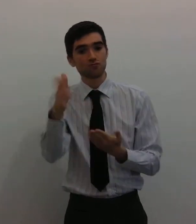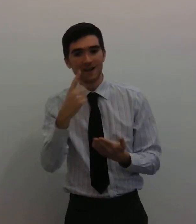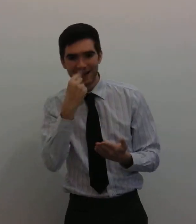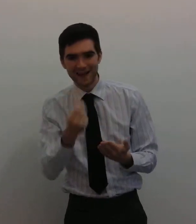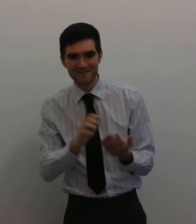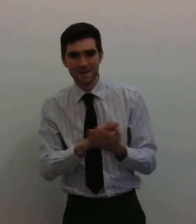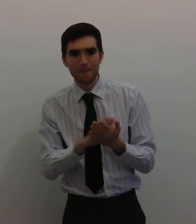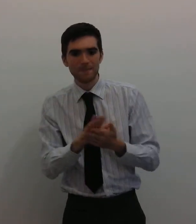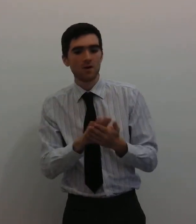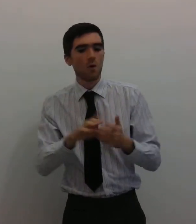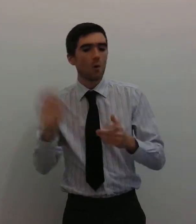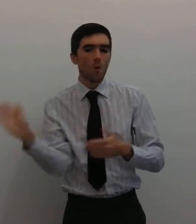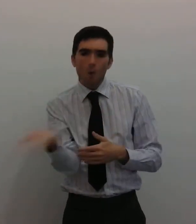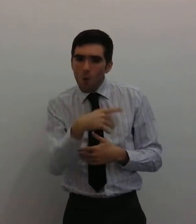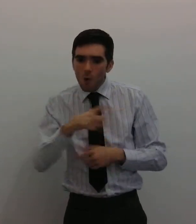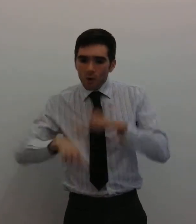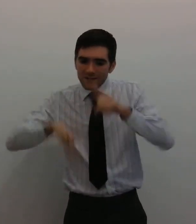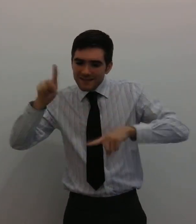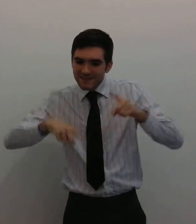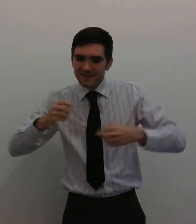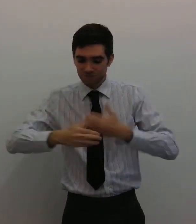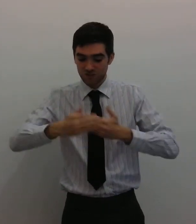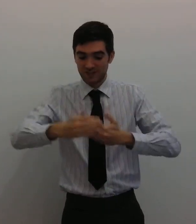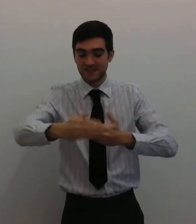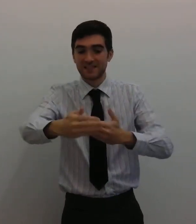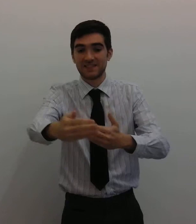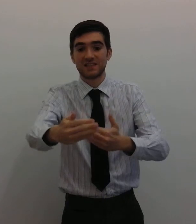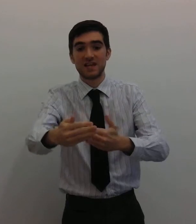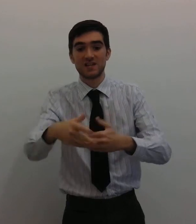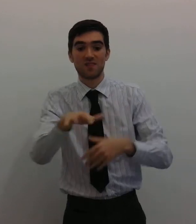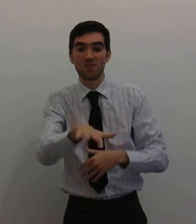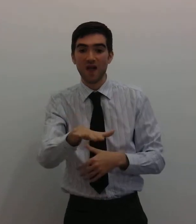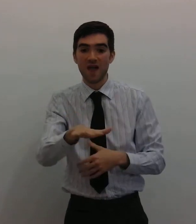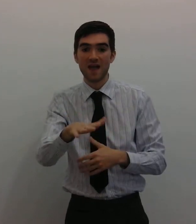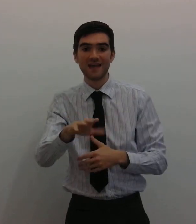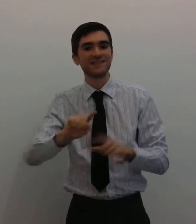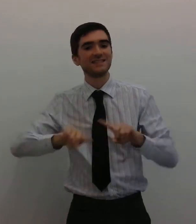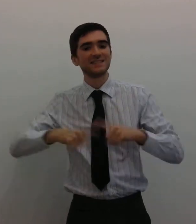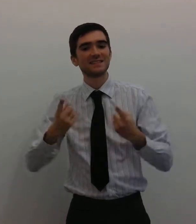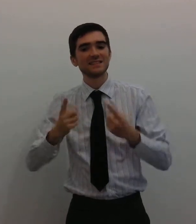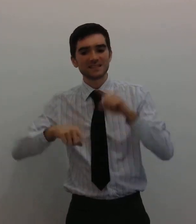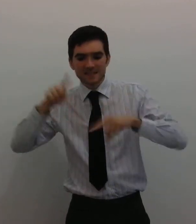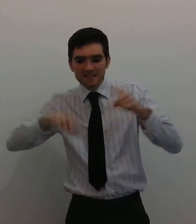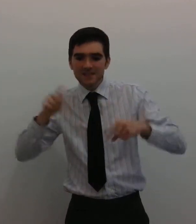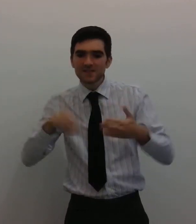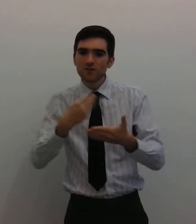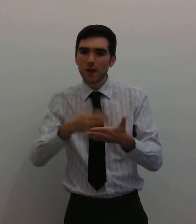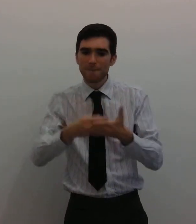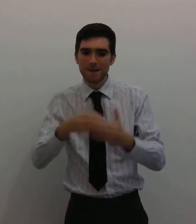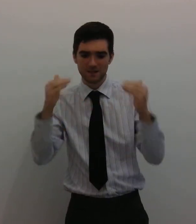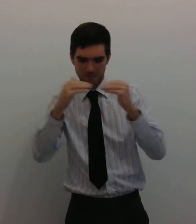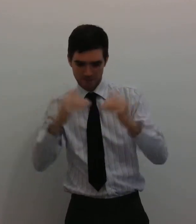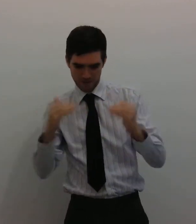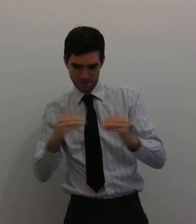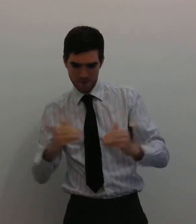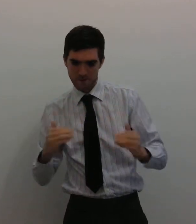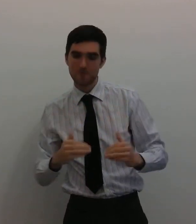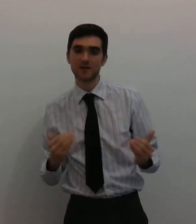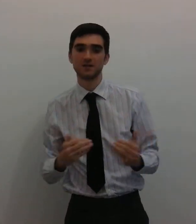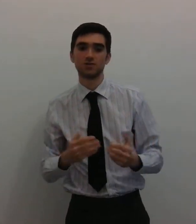the amounts allocated to each of the stage that you can then place into your Precedent H form. The only columns that you will